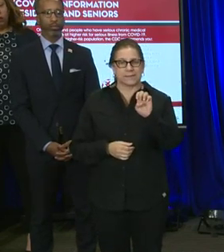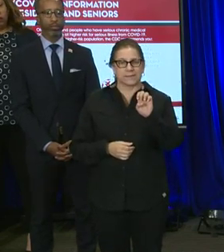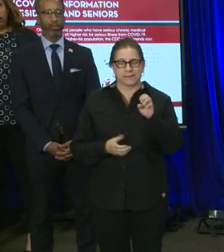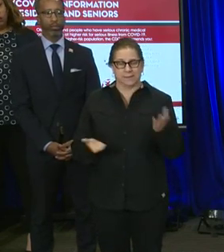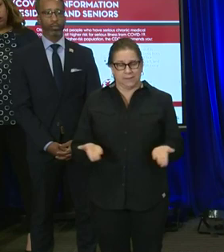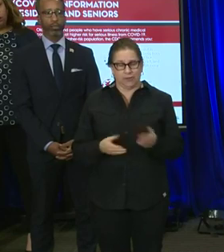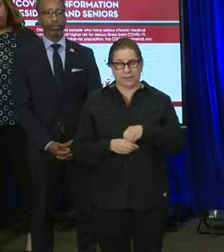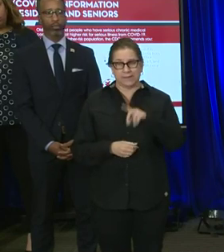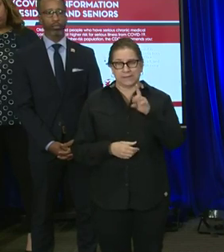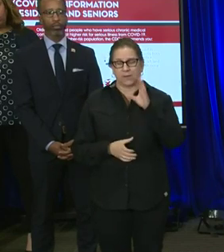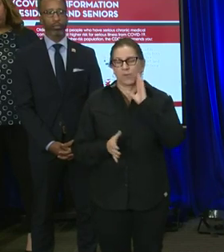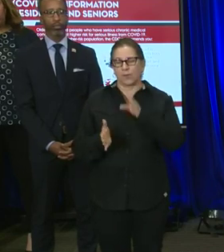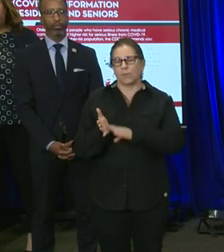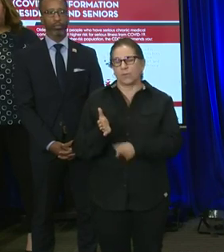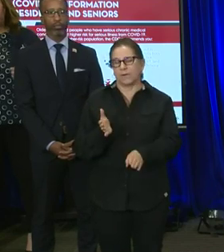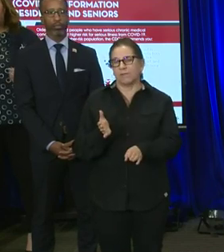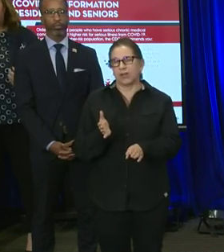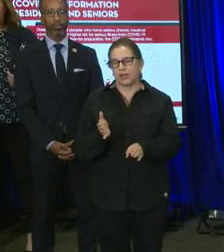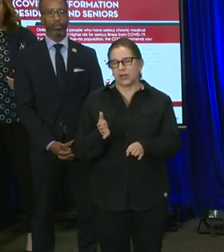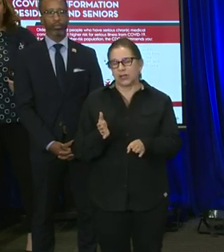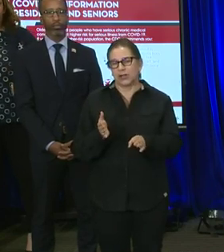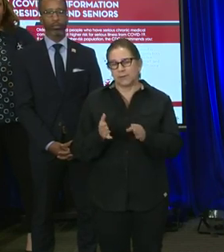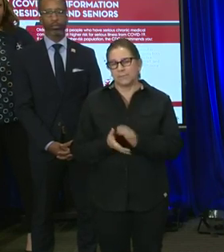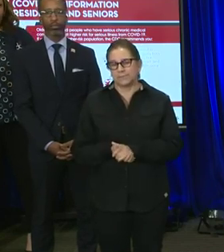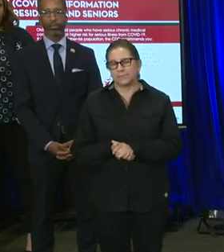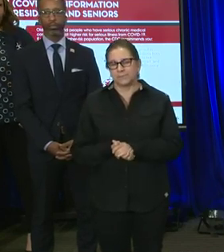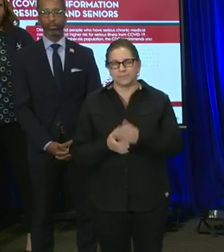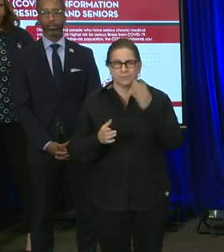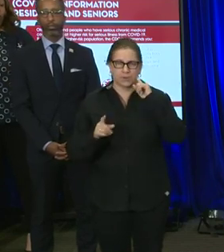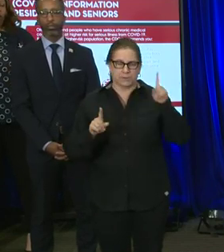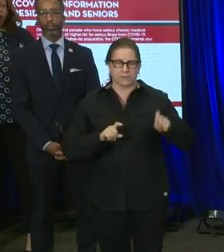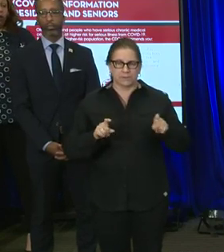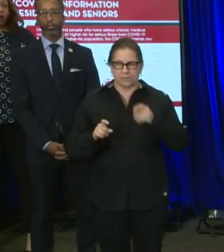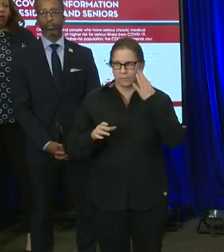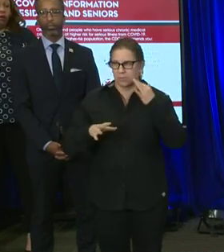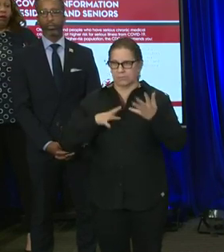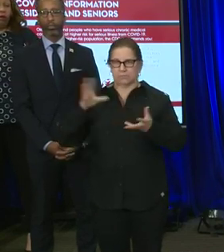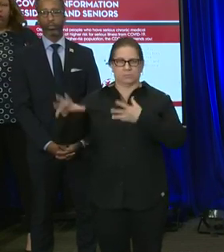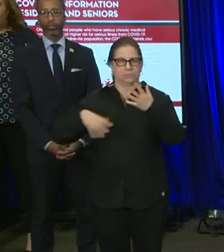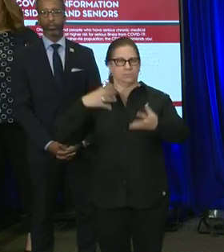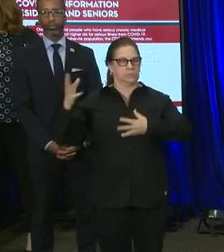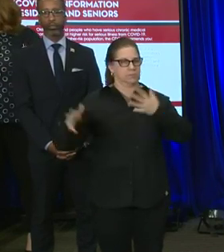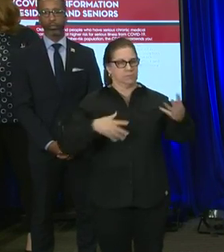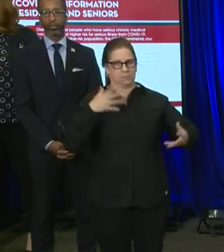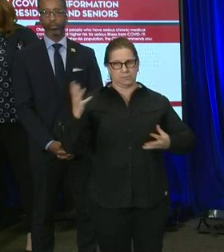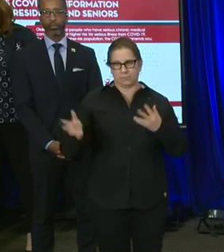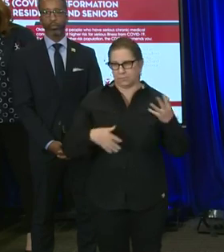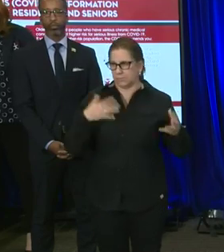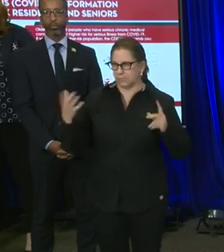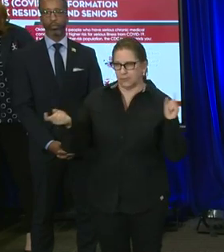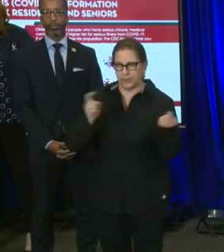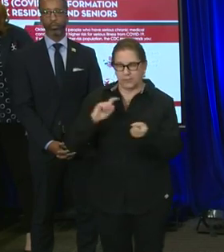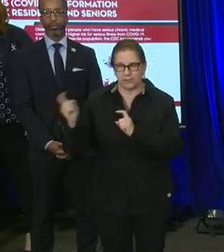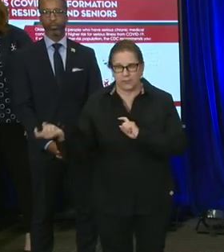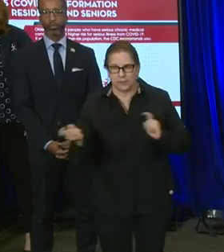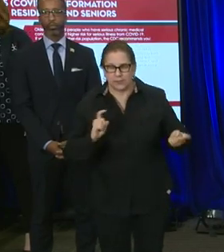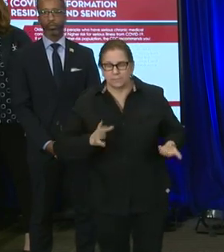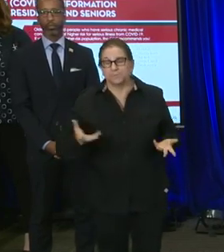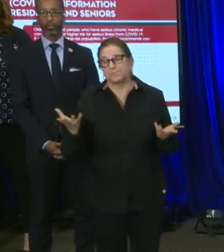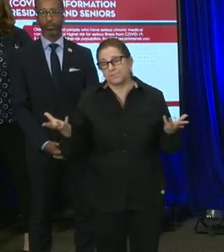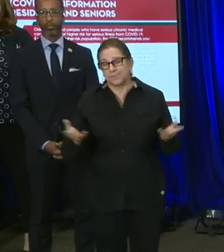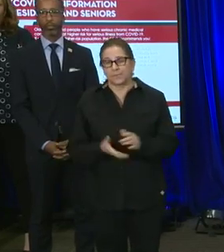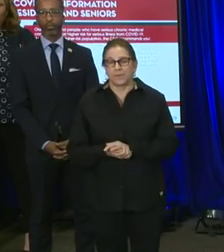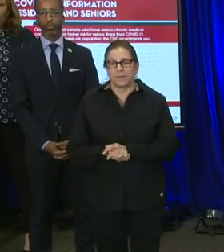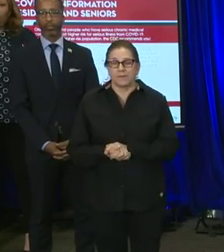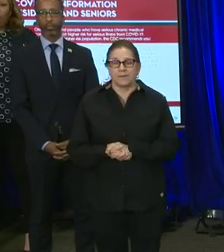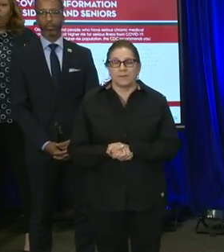On meal sites, beginning April 1st, the district will add 10 meal sites for all students, bringing the total meal sites at